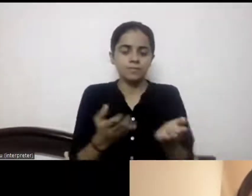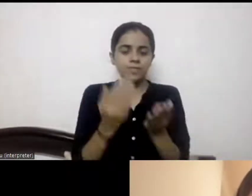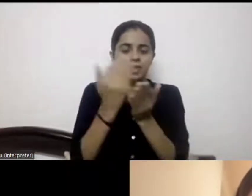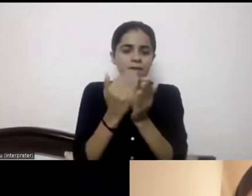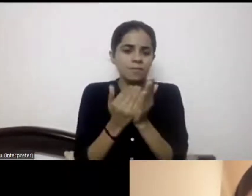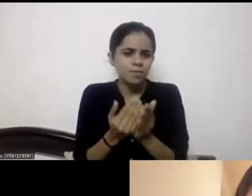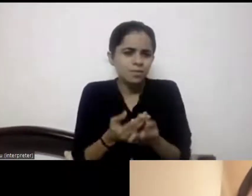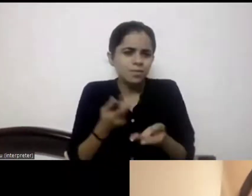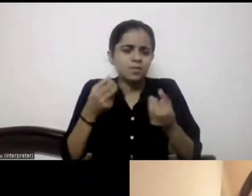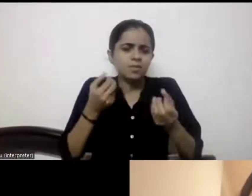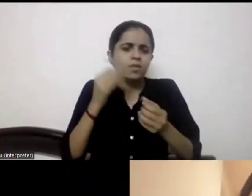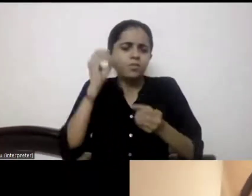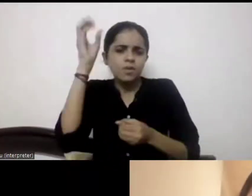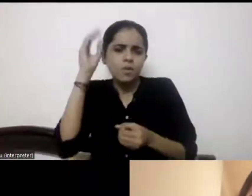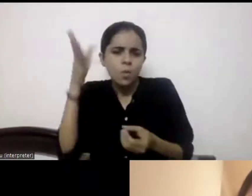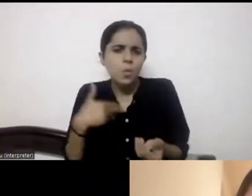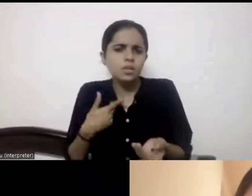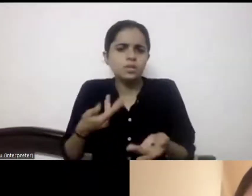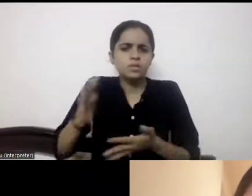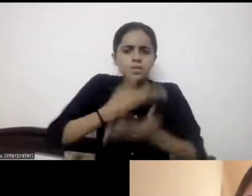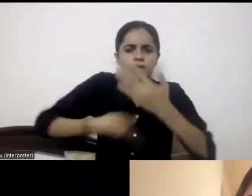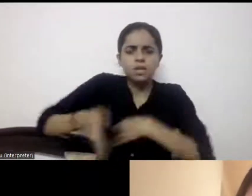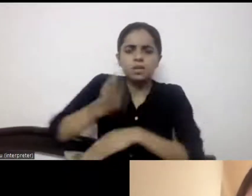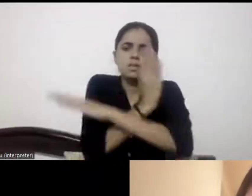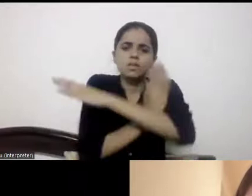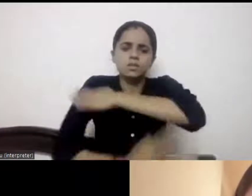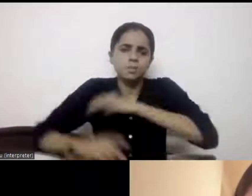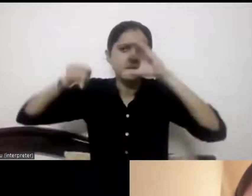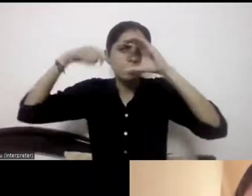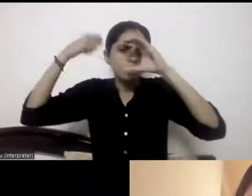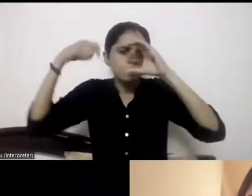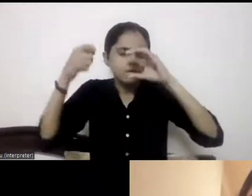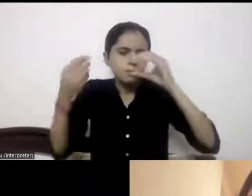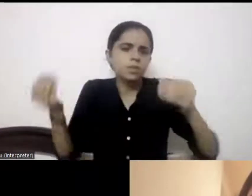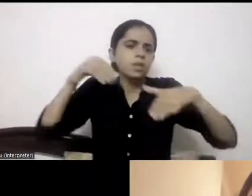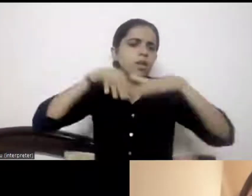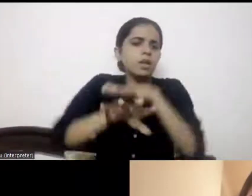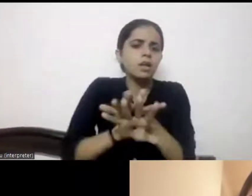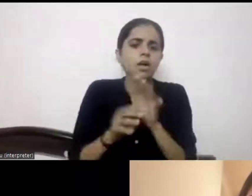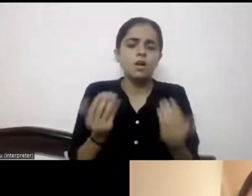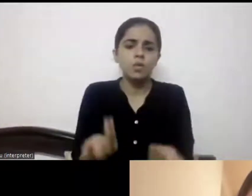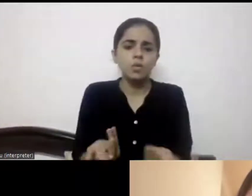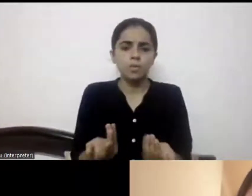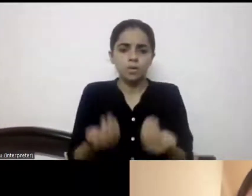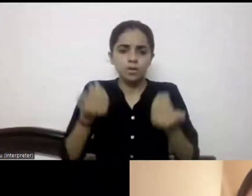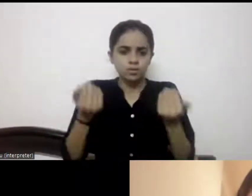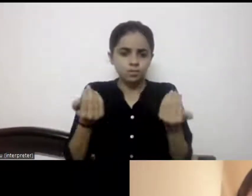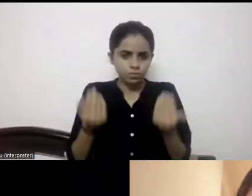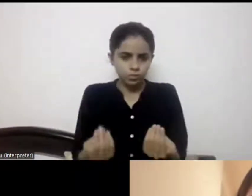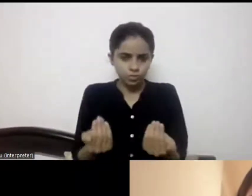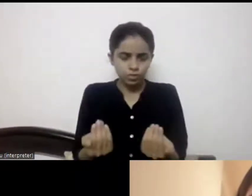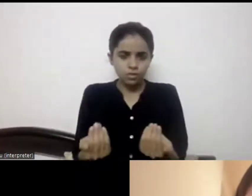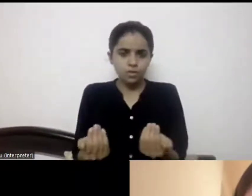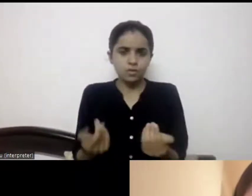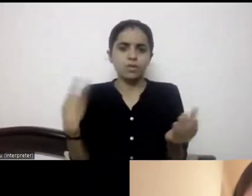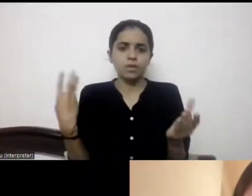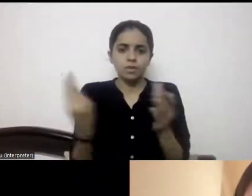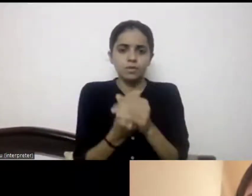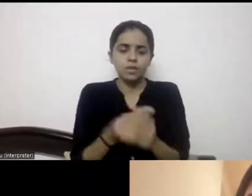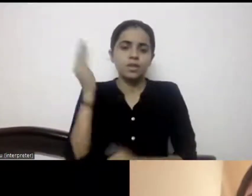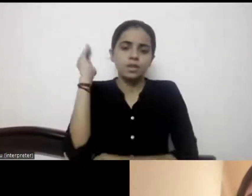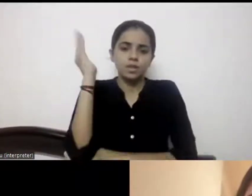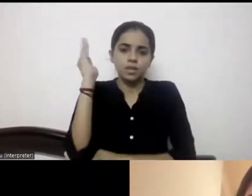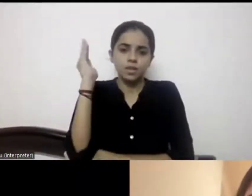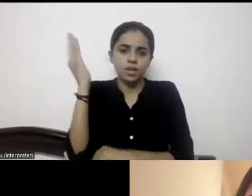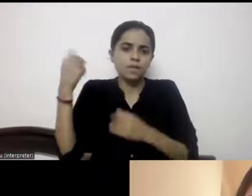of Drishtikon, where we are discussing disability and Hindi cinema. And today we have the lecture given